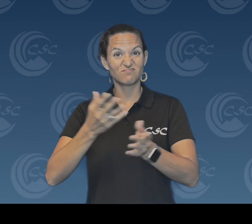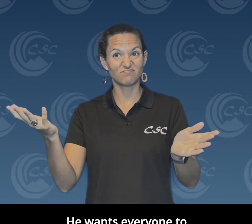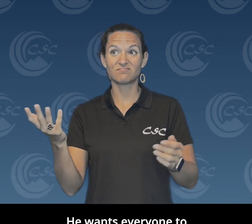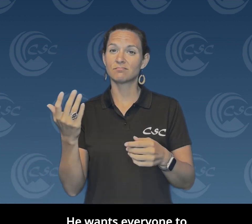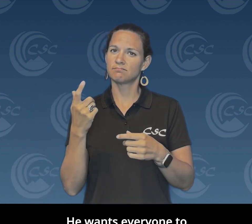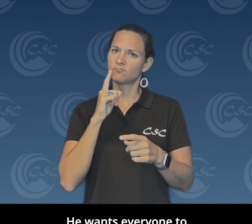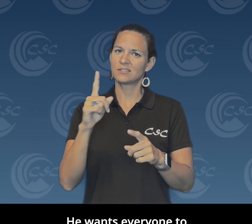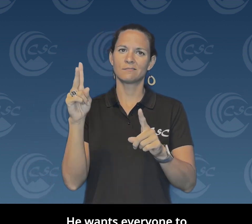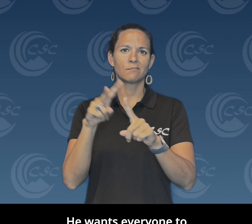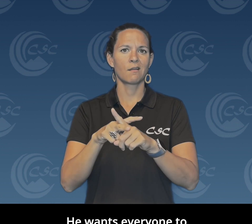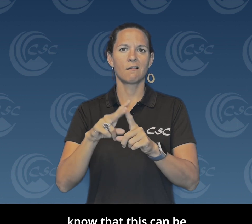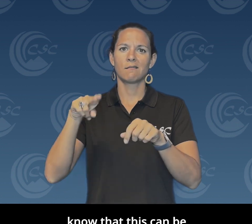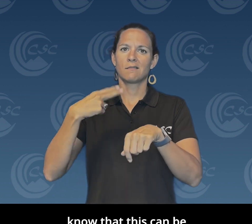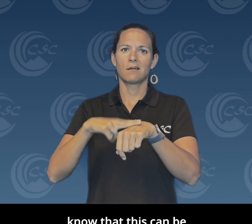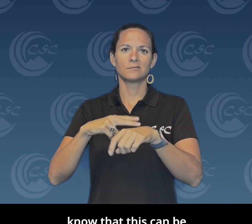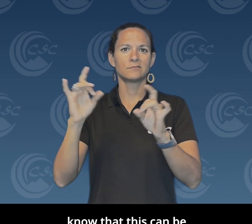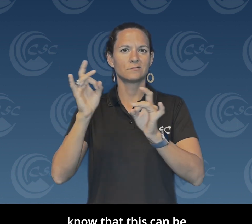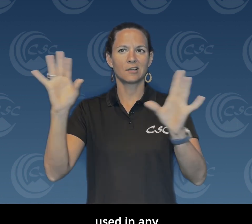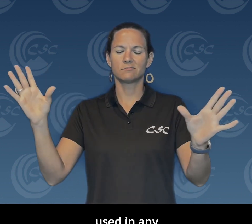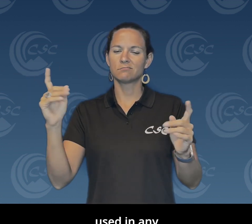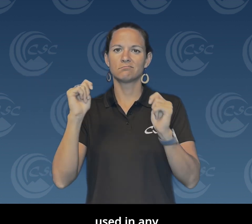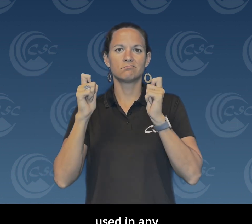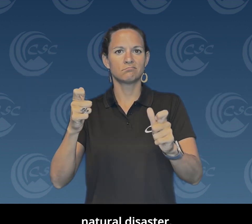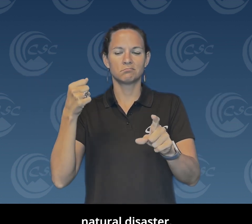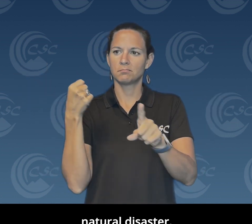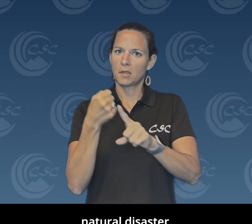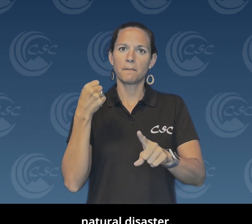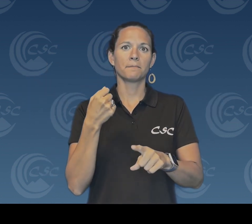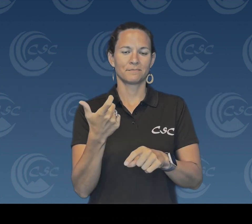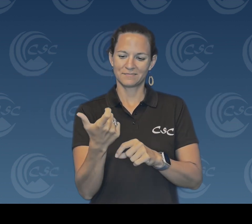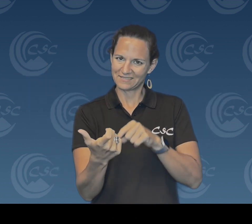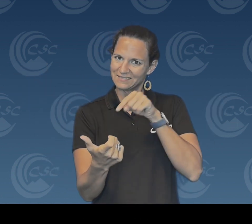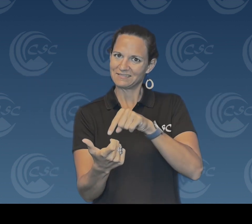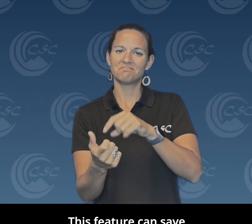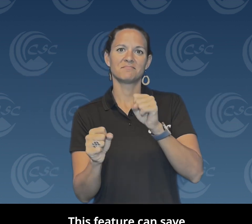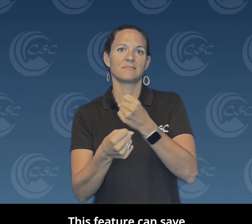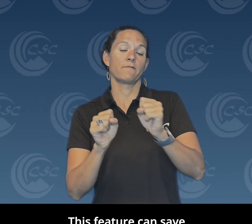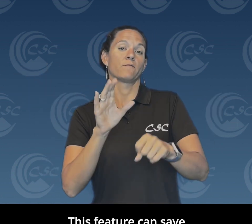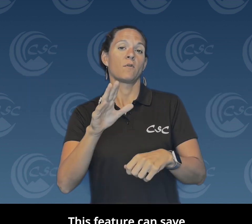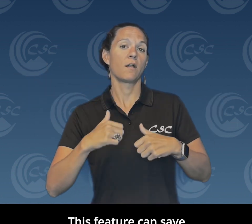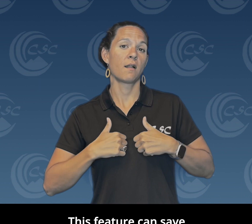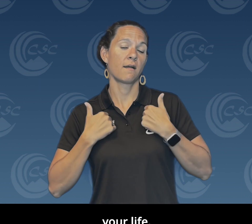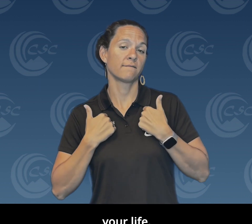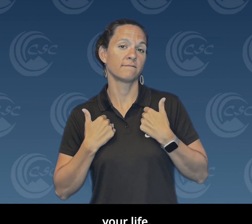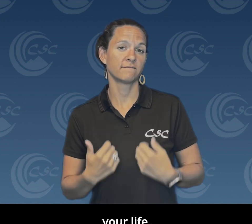He wants everyone to know that this can be used in any natural disaster. This feature can save your life.